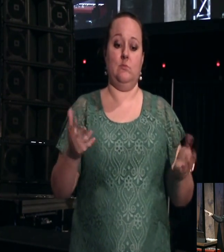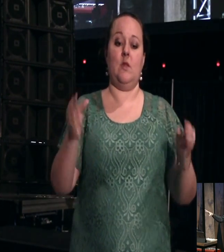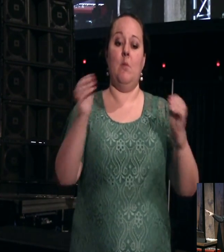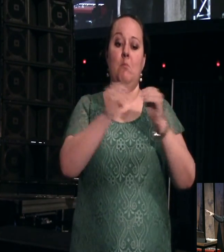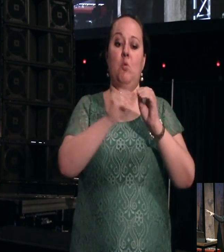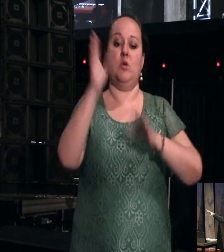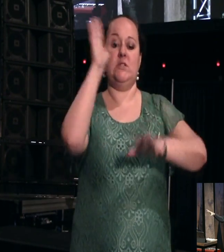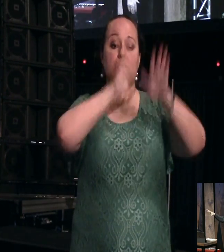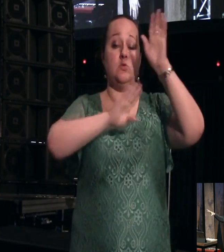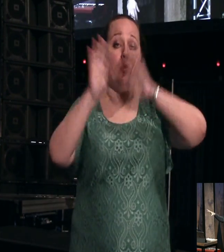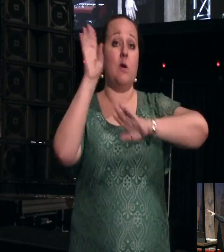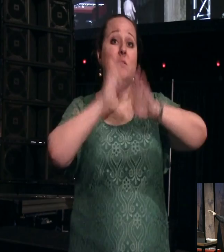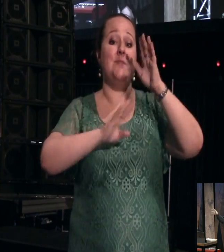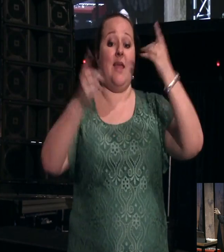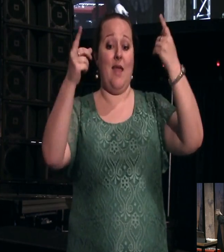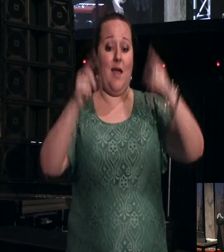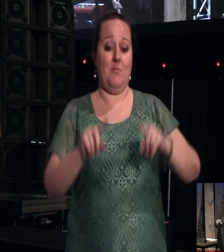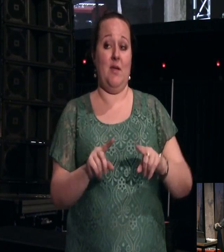gets.